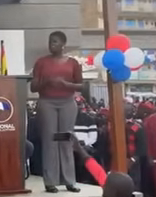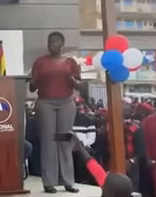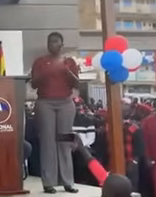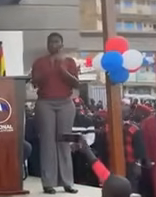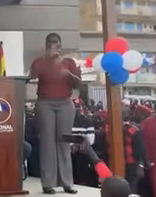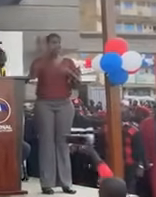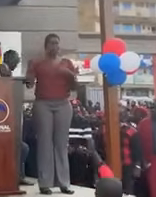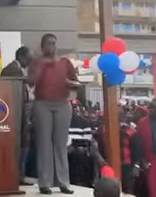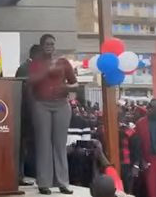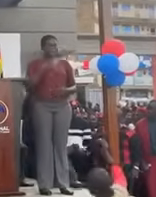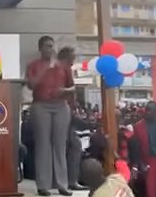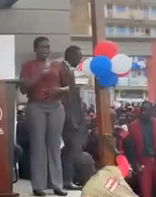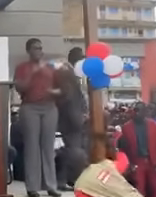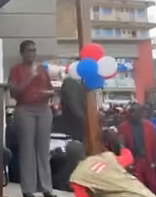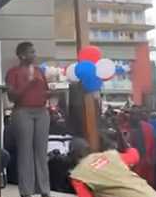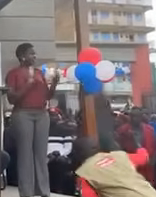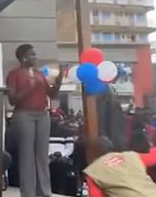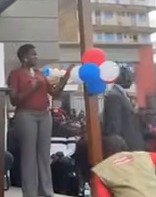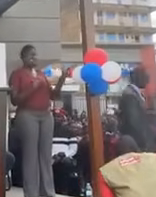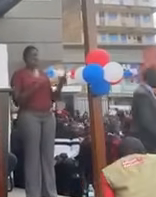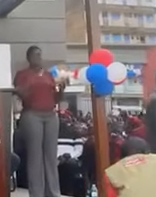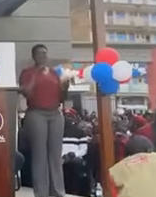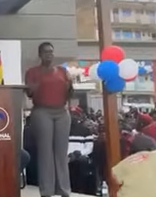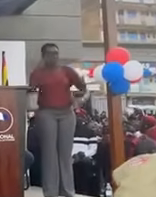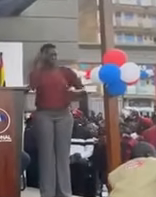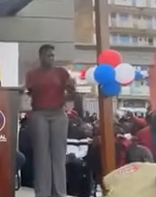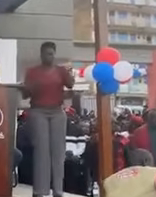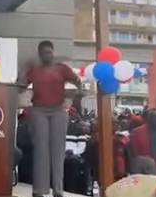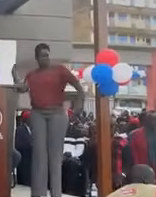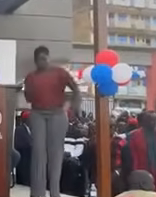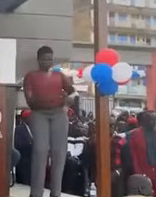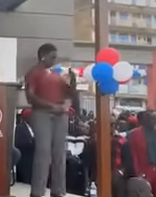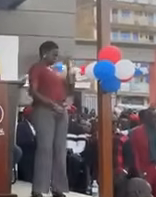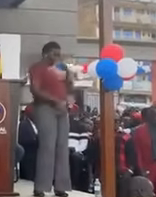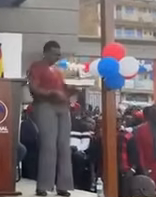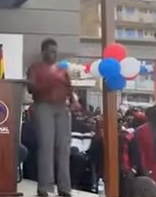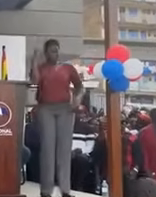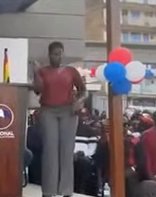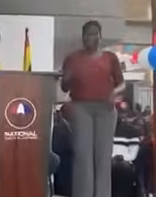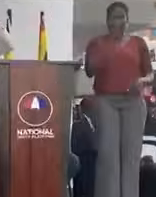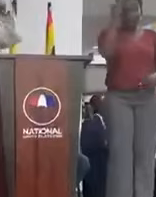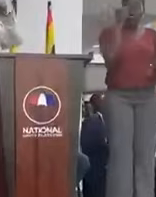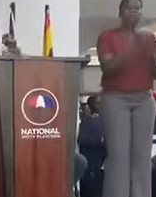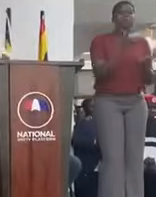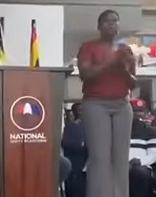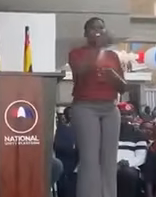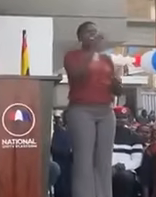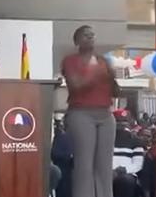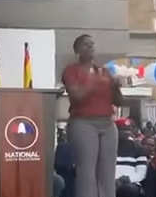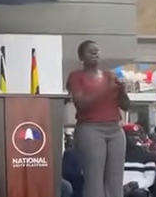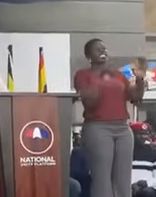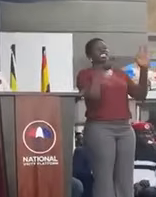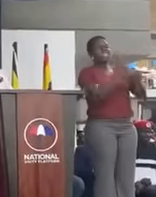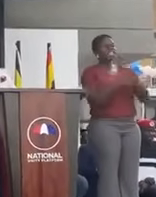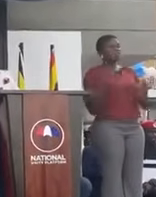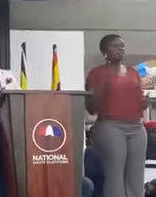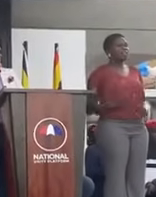Mbusungu omonji. Yaisiza kumane chiboku. Nabalango kule viwa kujega.